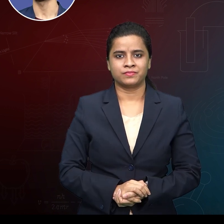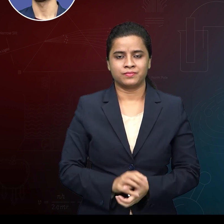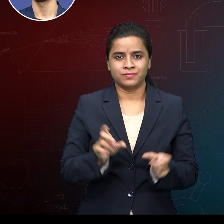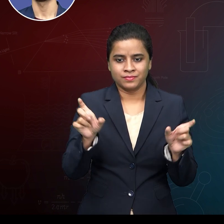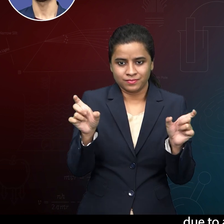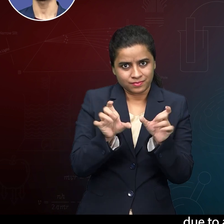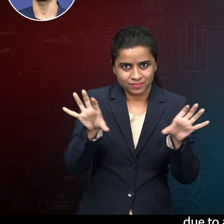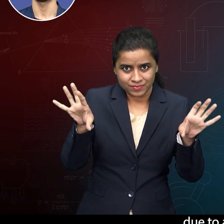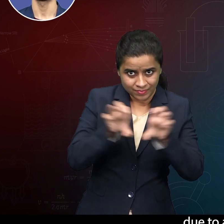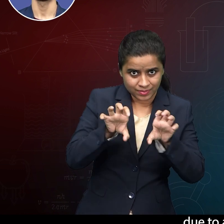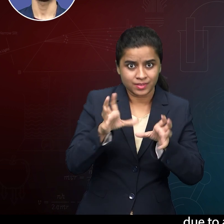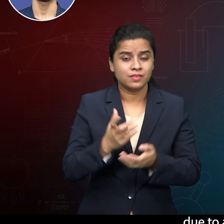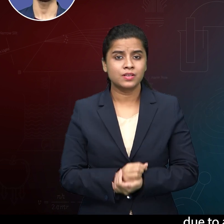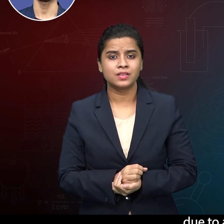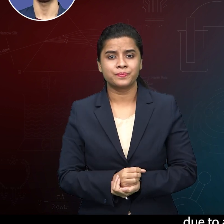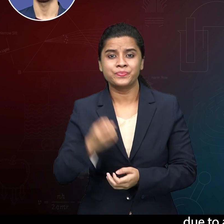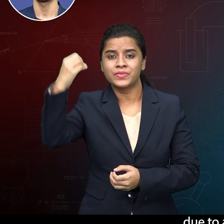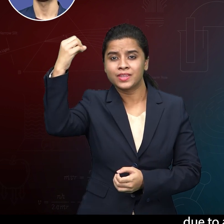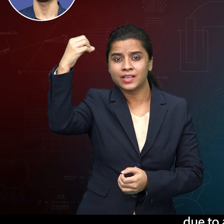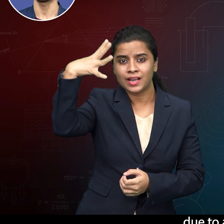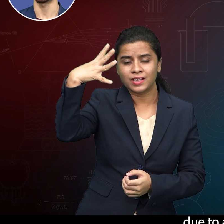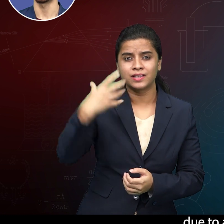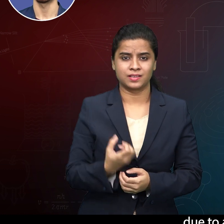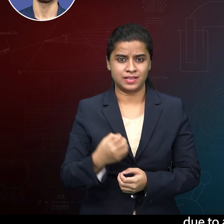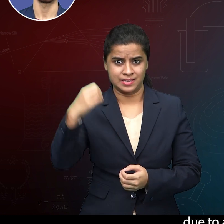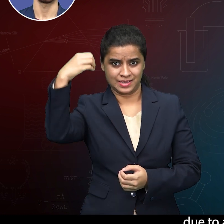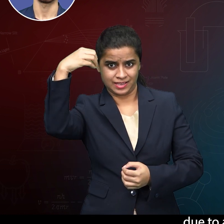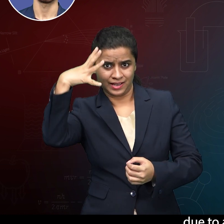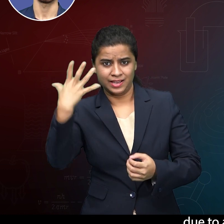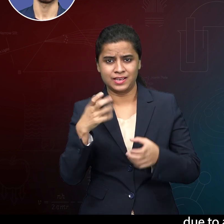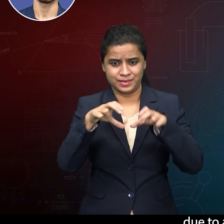Magnetic field due to a current in a solenoid.